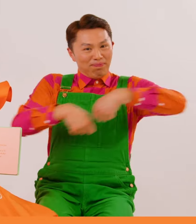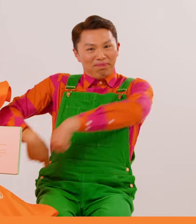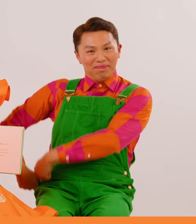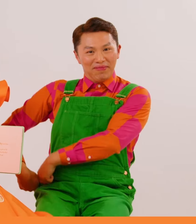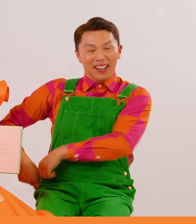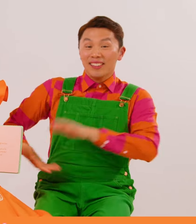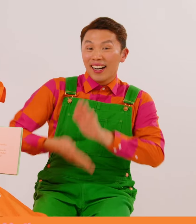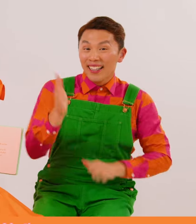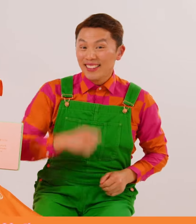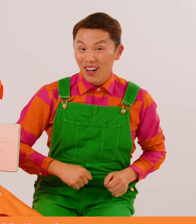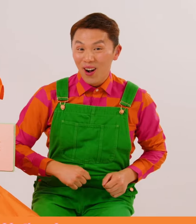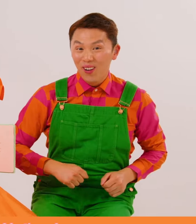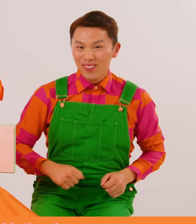Seatbelts on! Let's go!